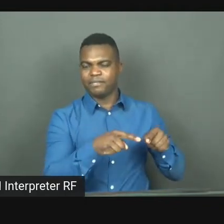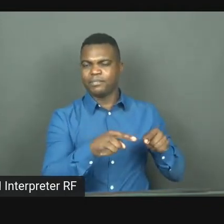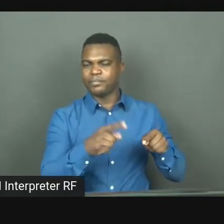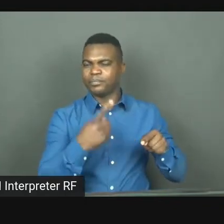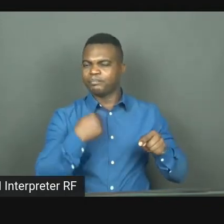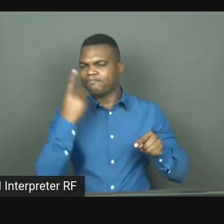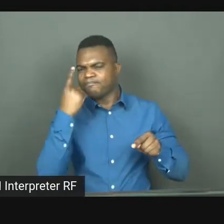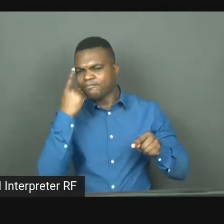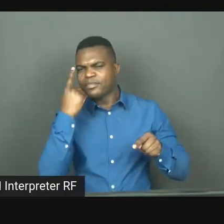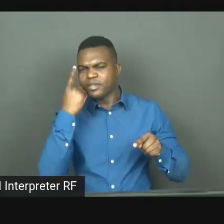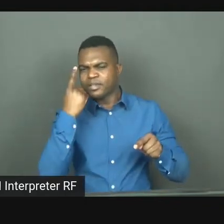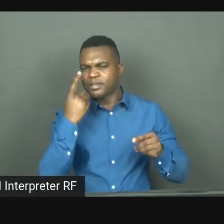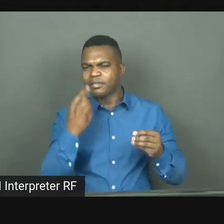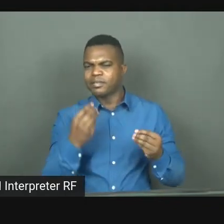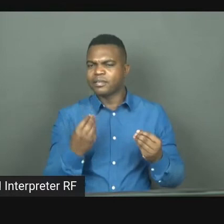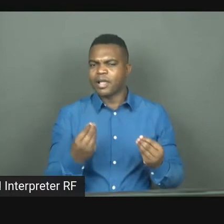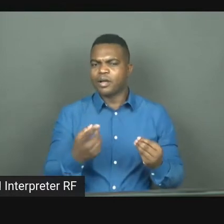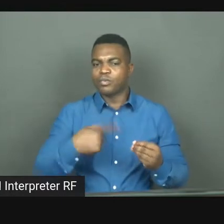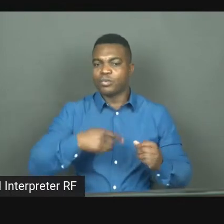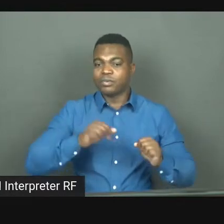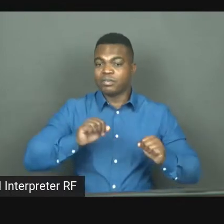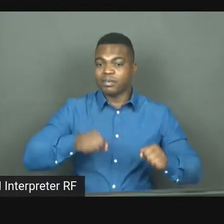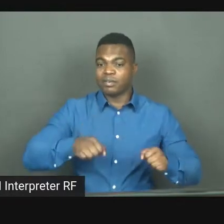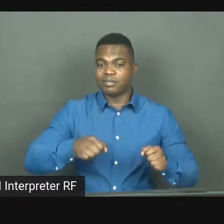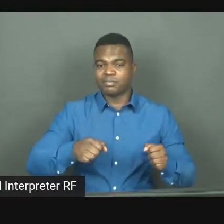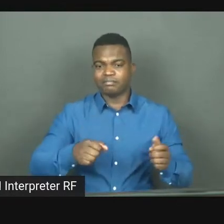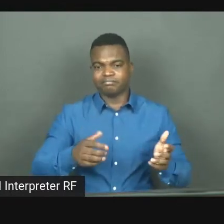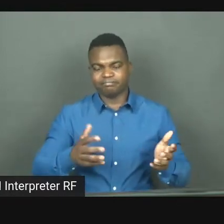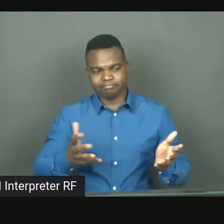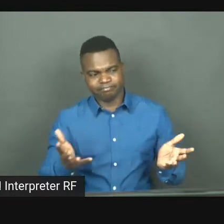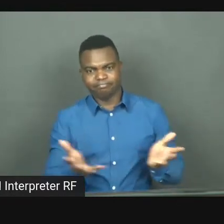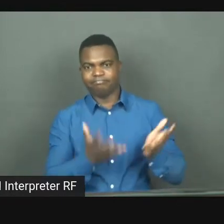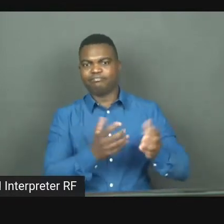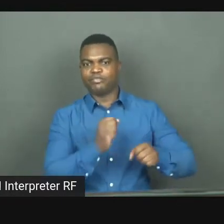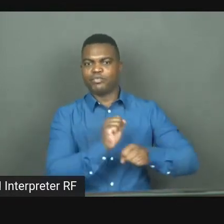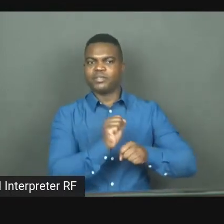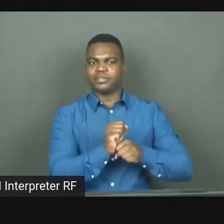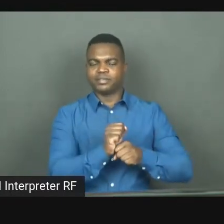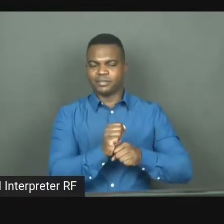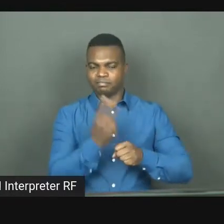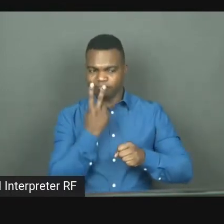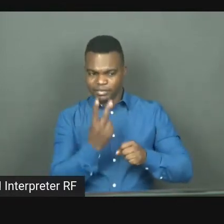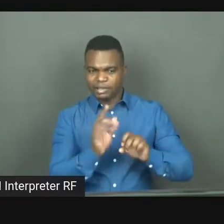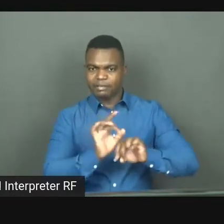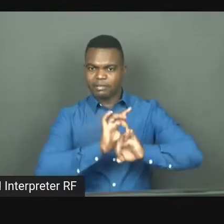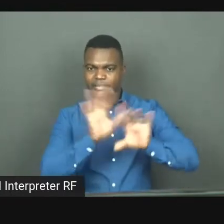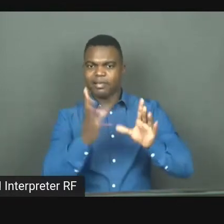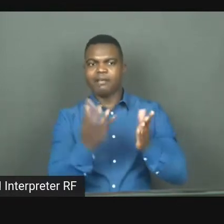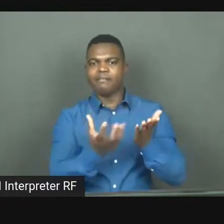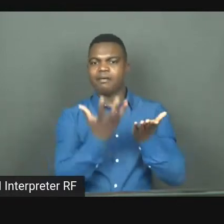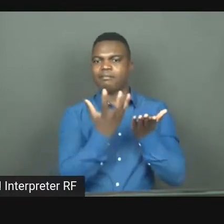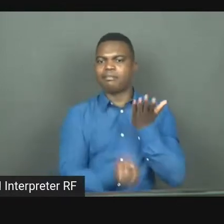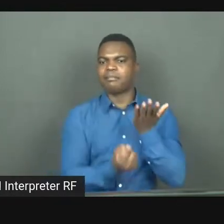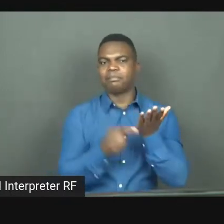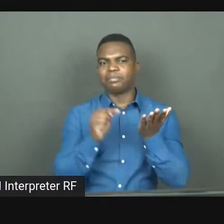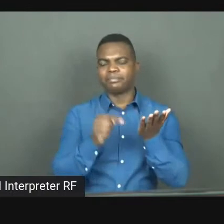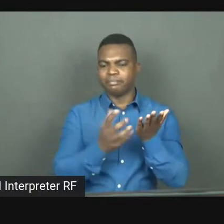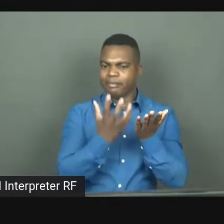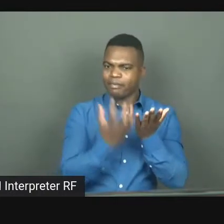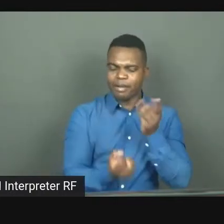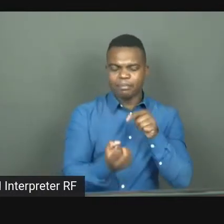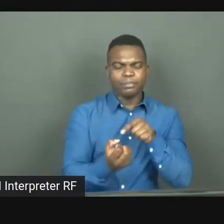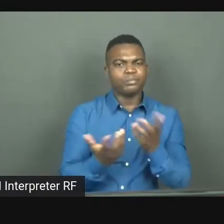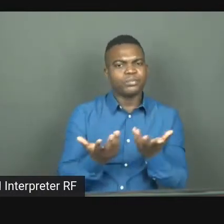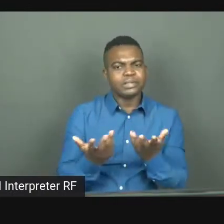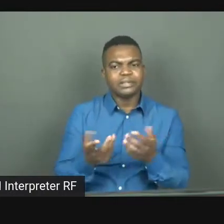Istanbul, that many of us participated, a very high-level panel came